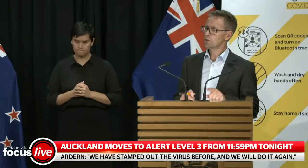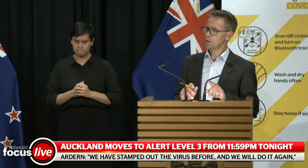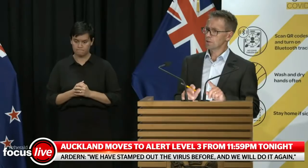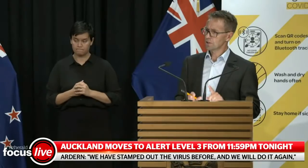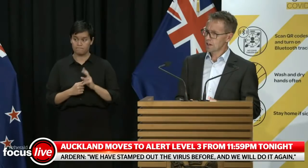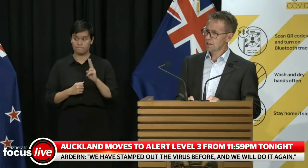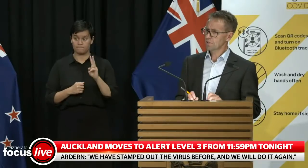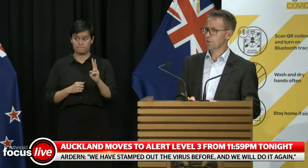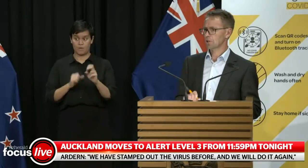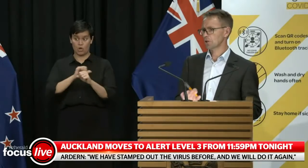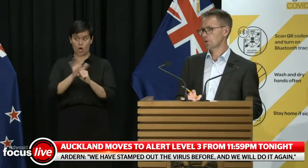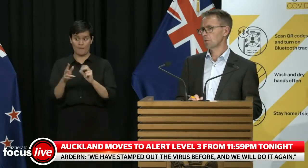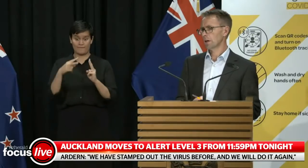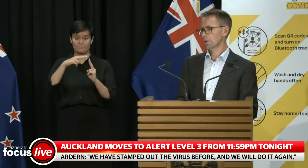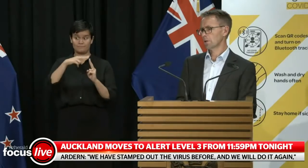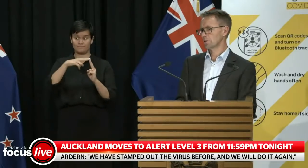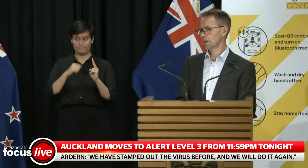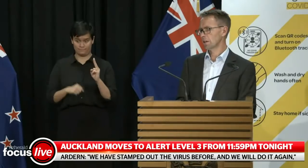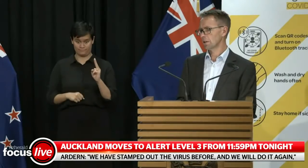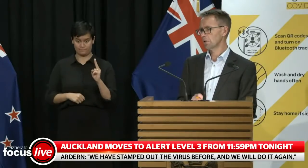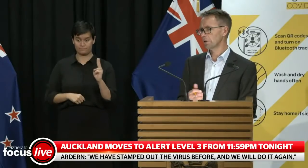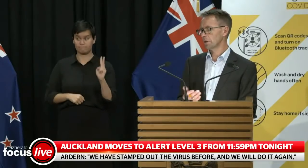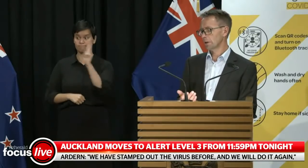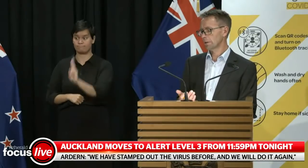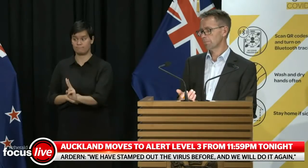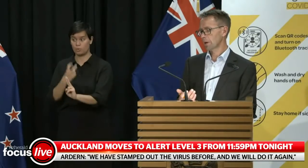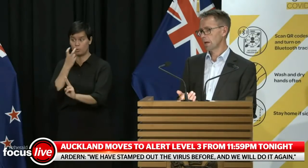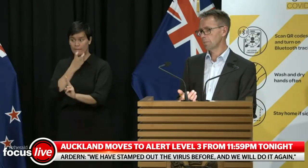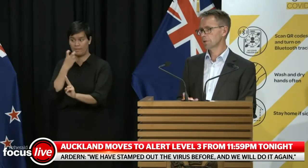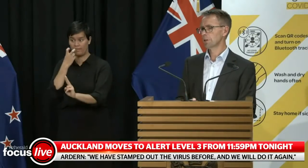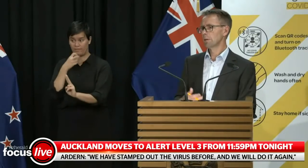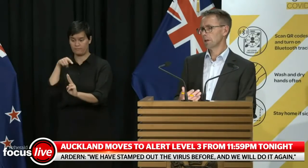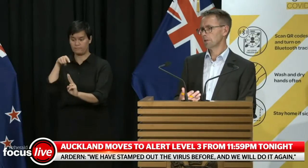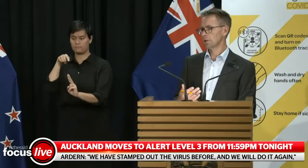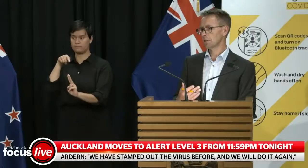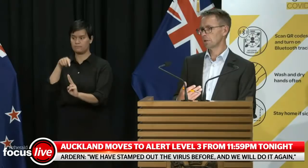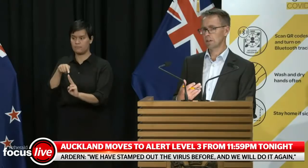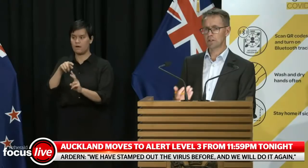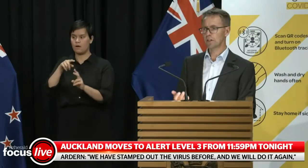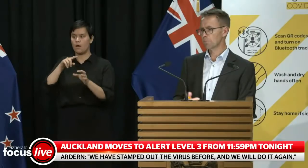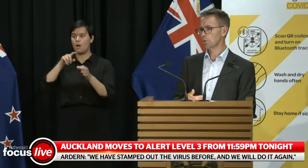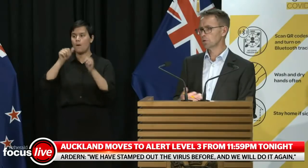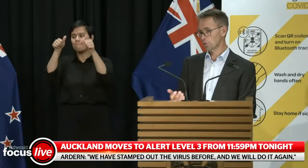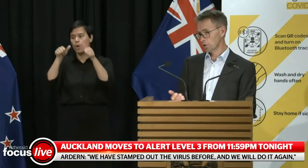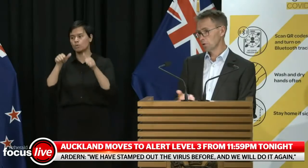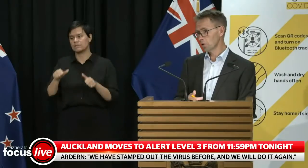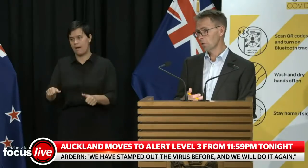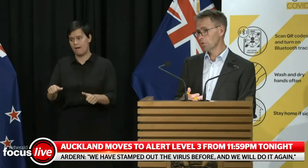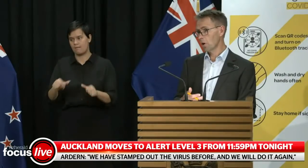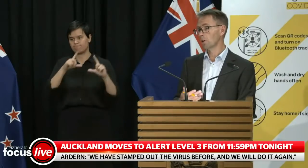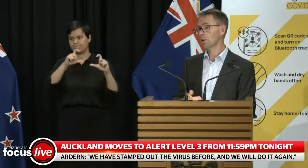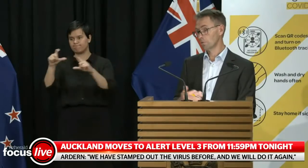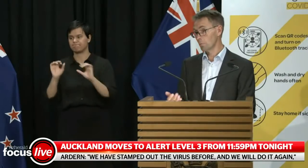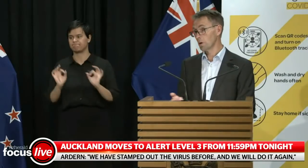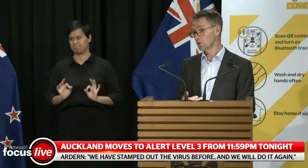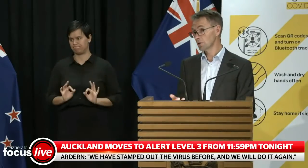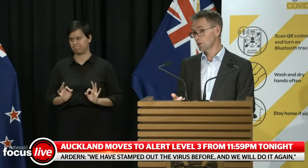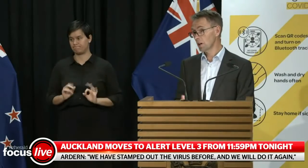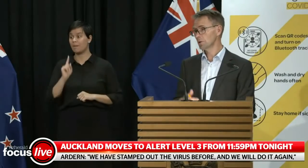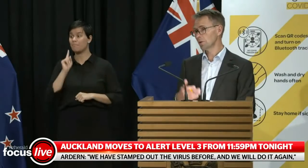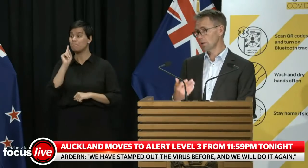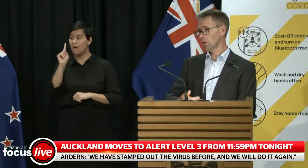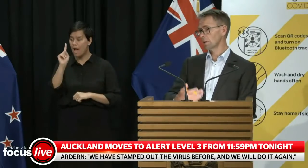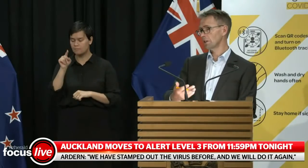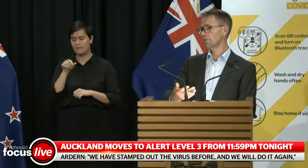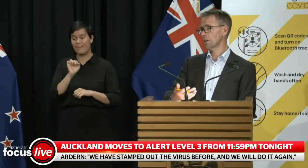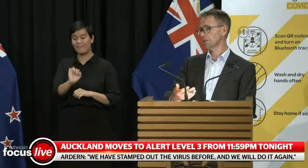weren't using the scanning function, the QR code scanning on their apps, but that they did have Bluetooth turned on for most of the